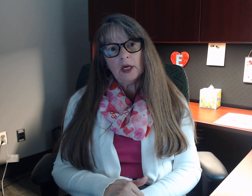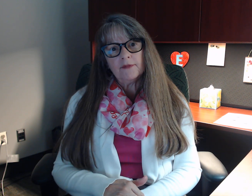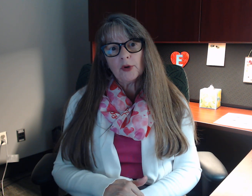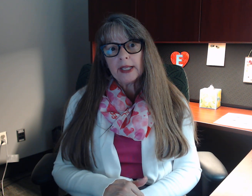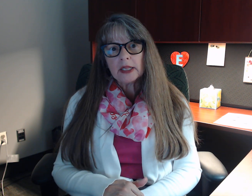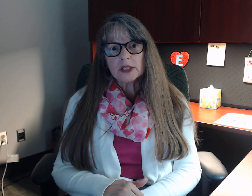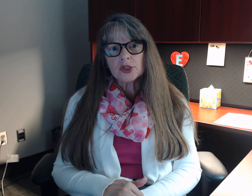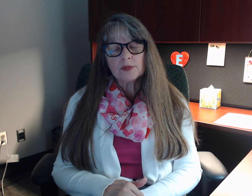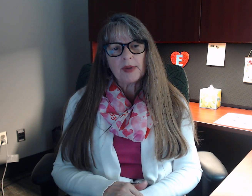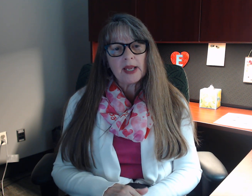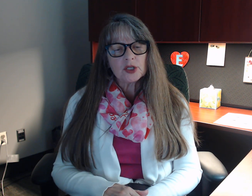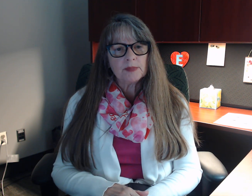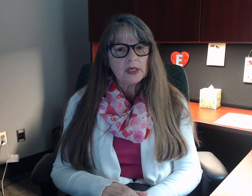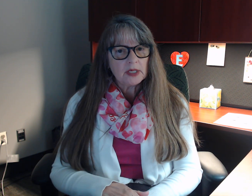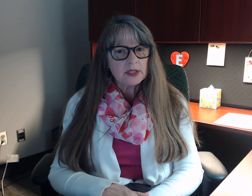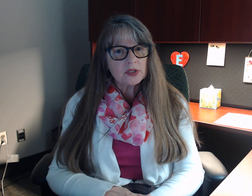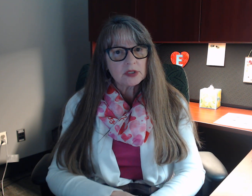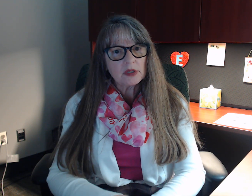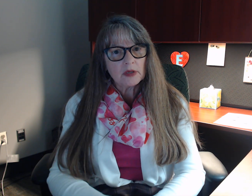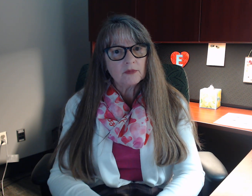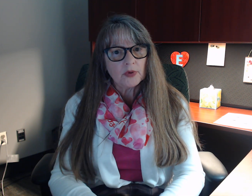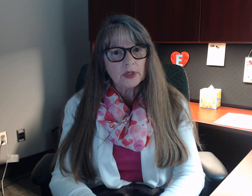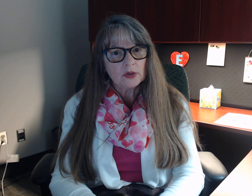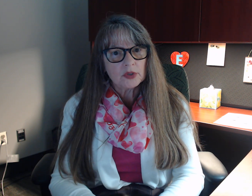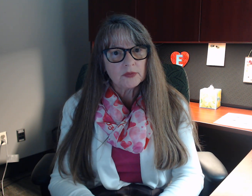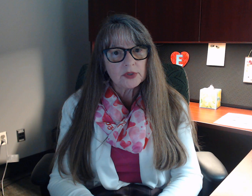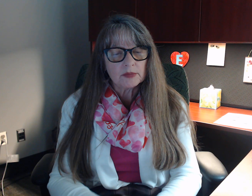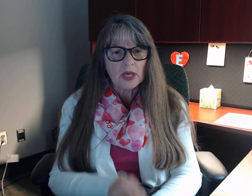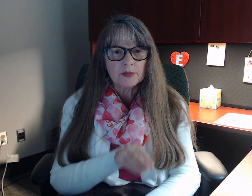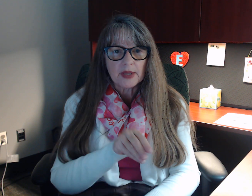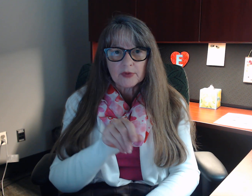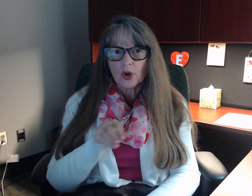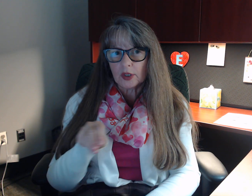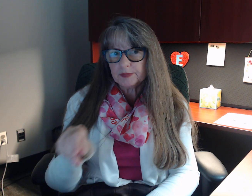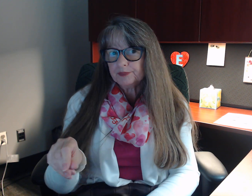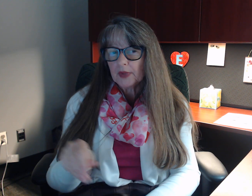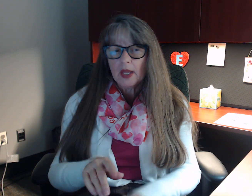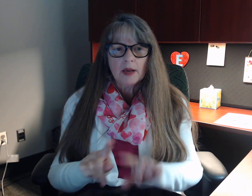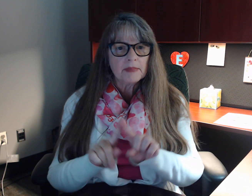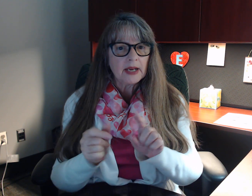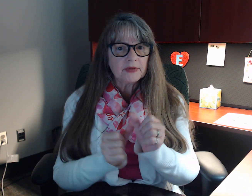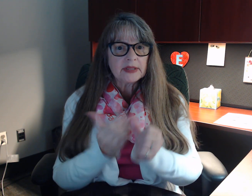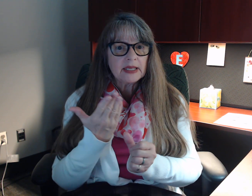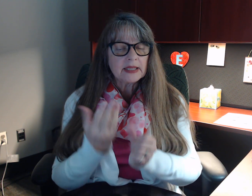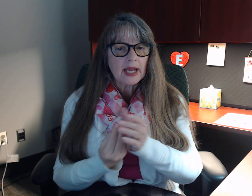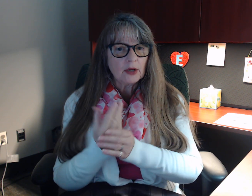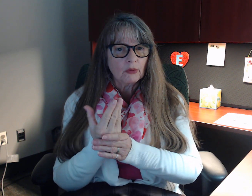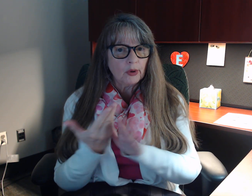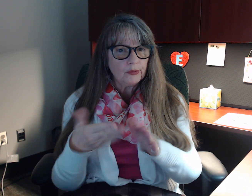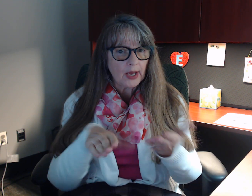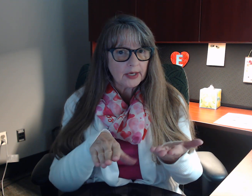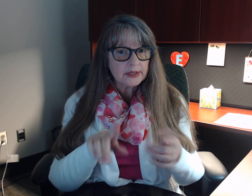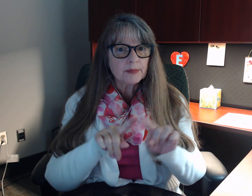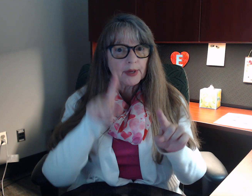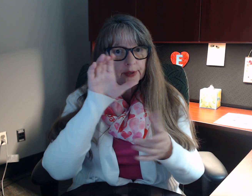Very English based, but it's very useful sometimes to have a garden. But everything that I grow dies. My husband